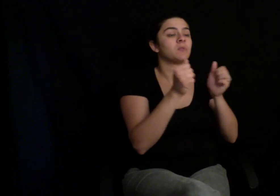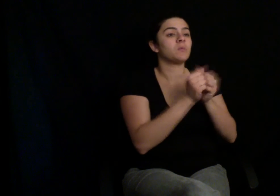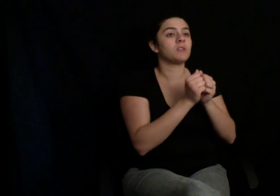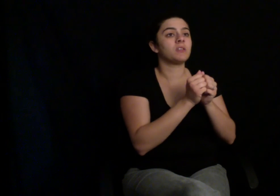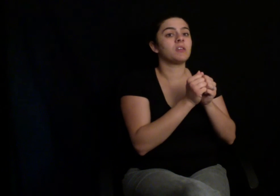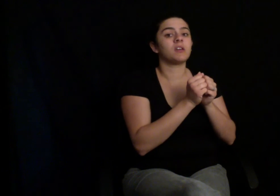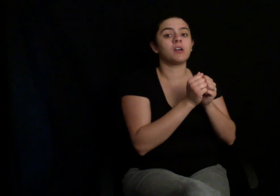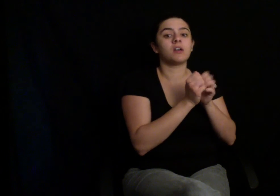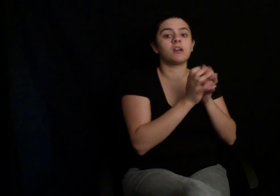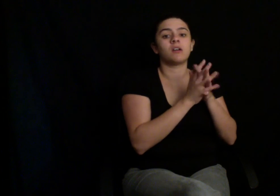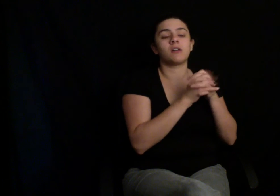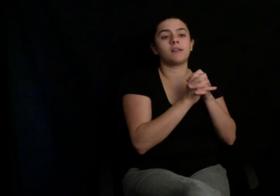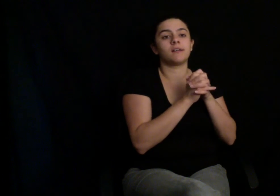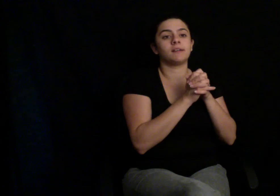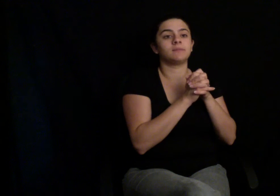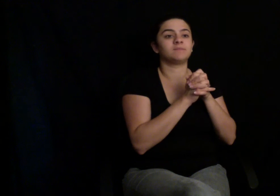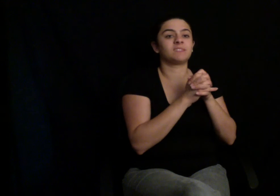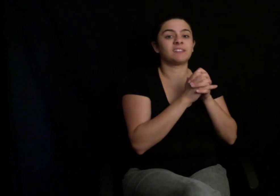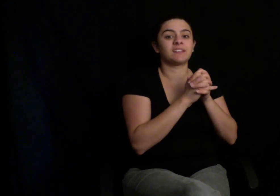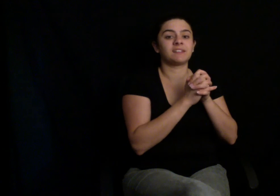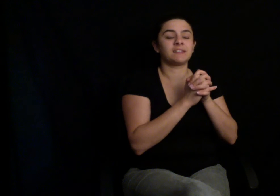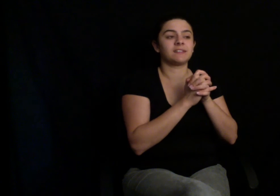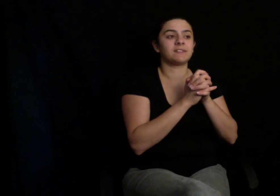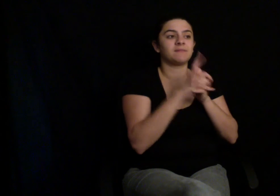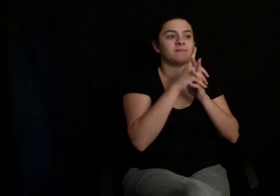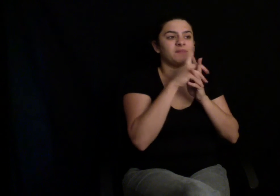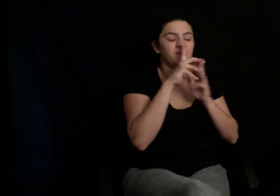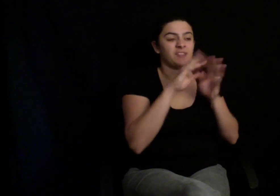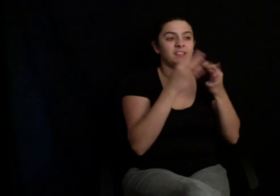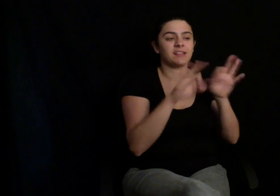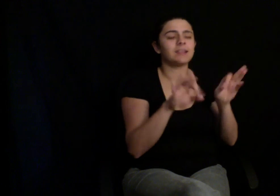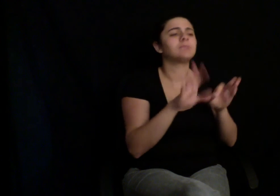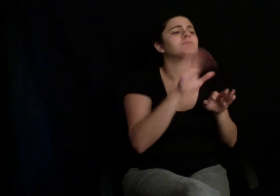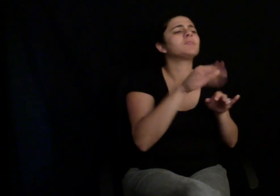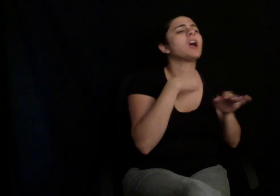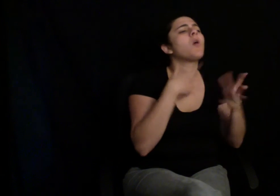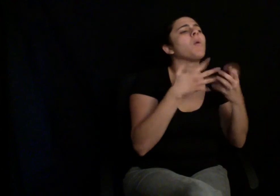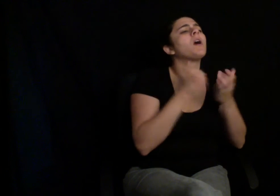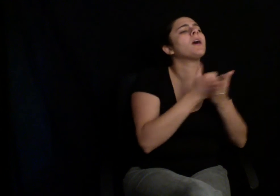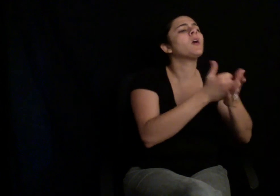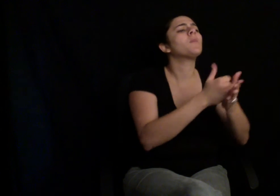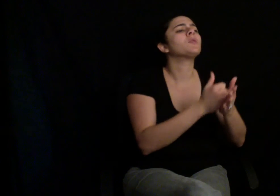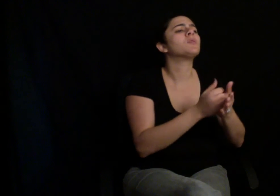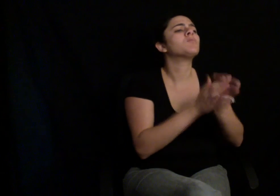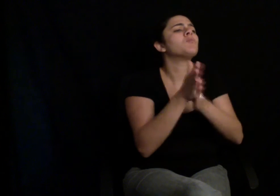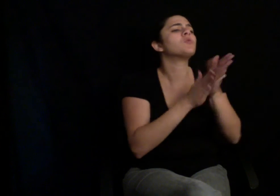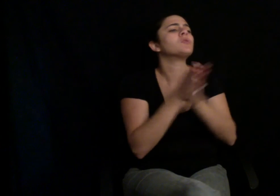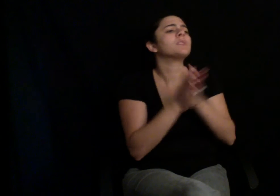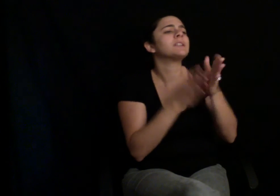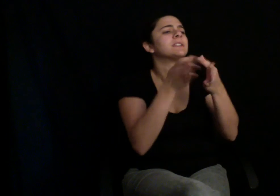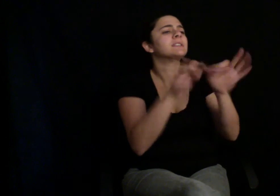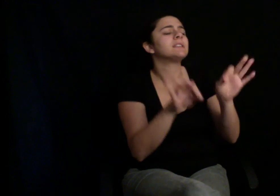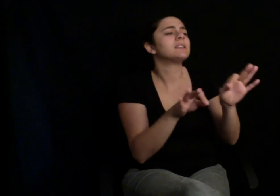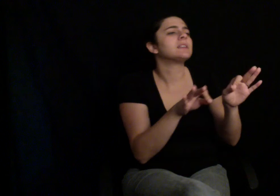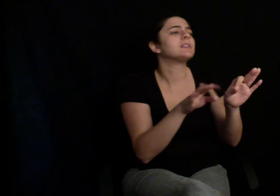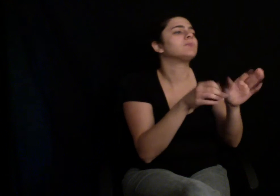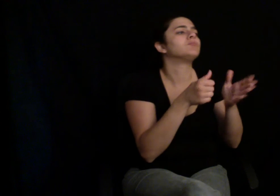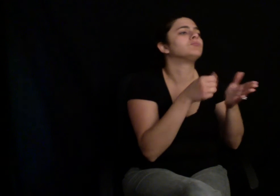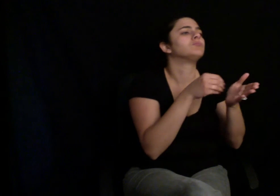and so I want to help you out. Here's some motivational content," and it will be to a porn GIF or GIF image. And people